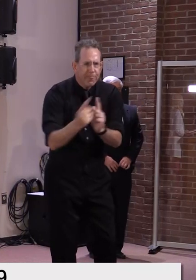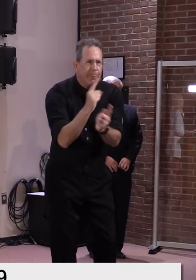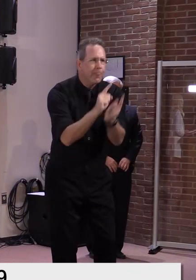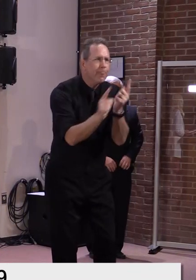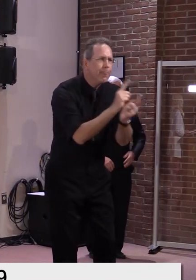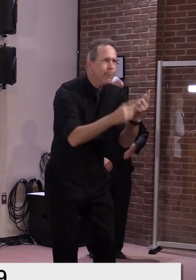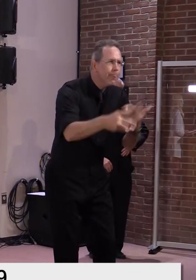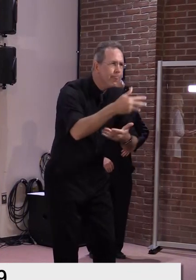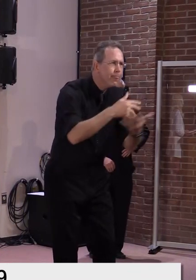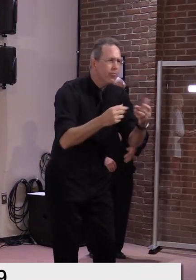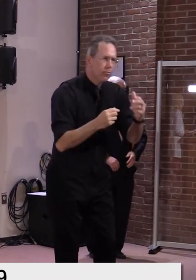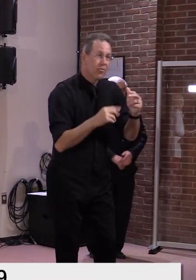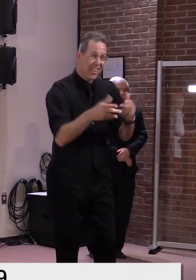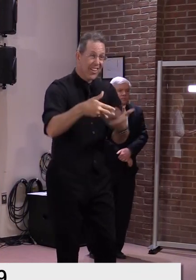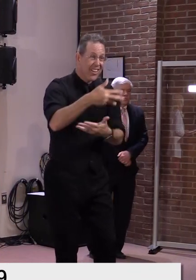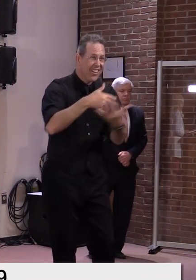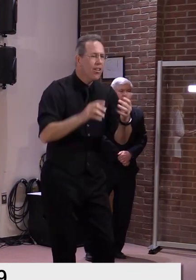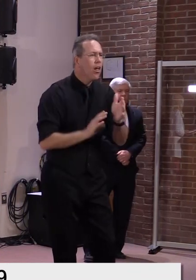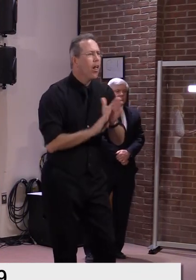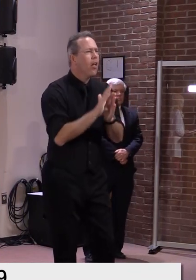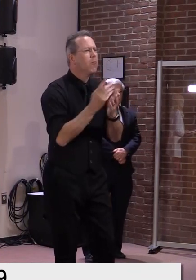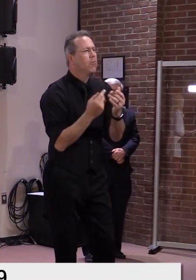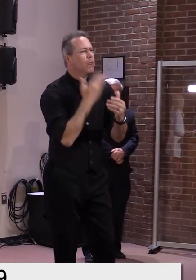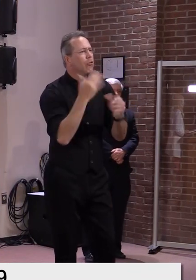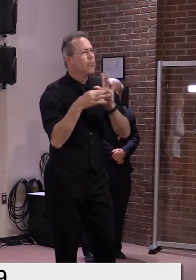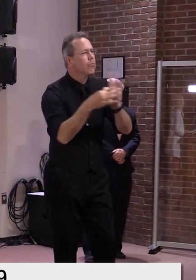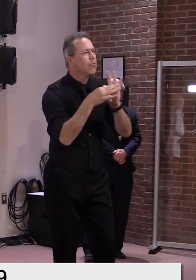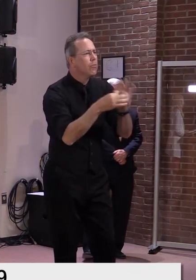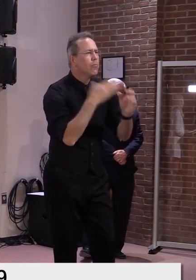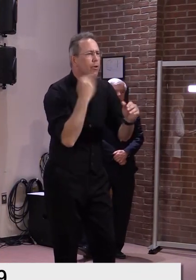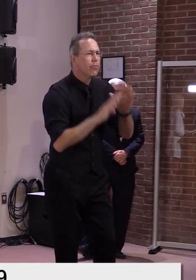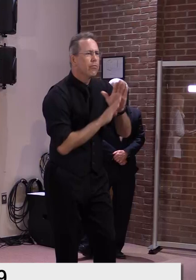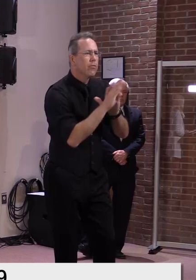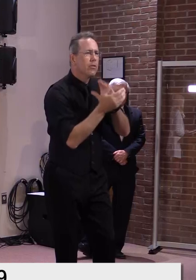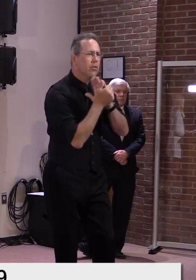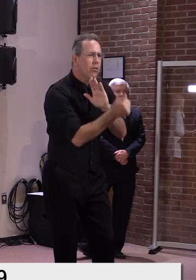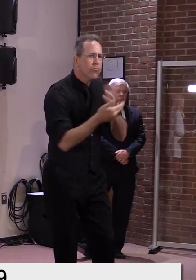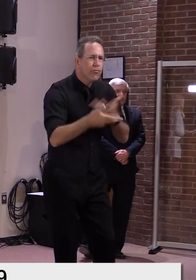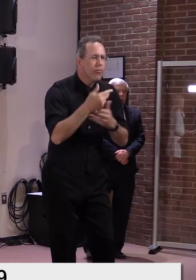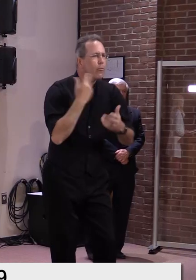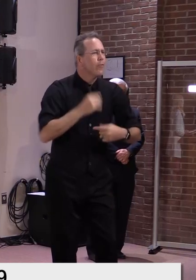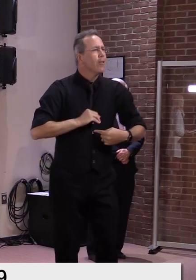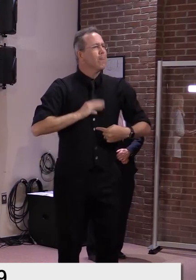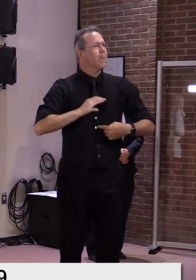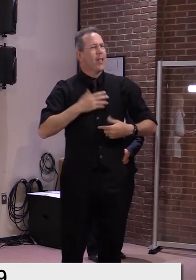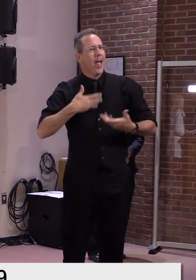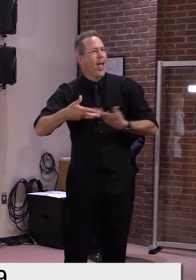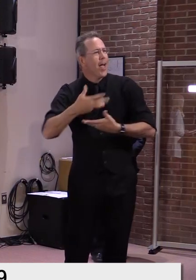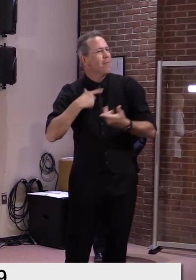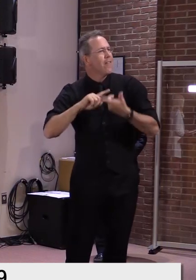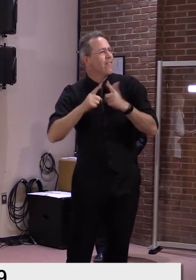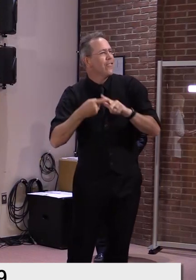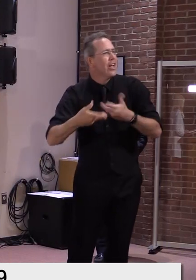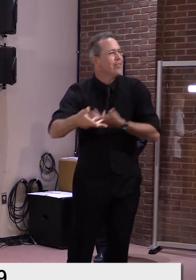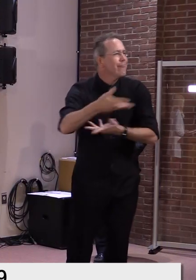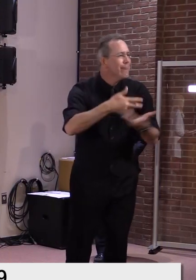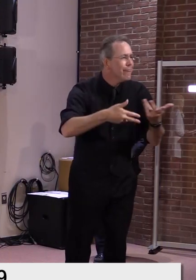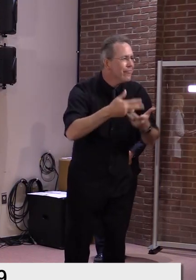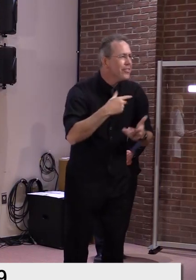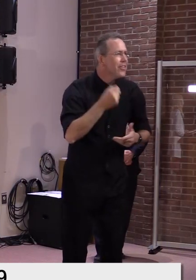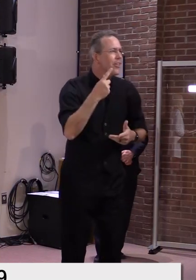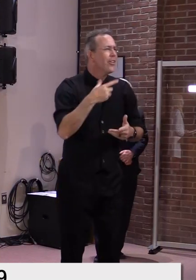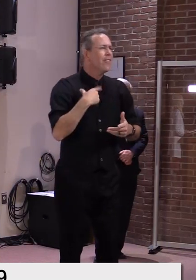building social and emotional competence. Summer is an opportunity for our children and youth to emerge from the pandemic